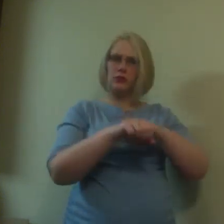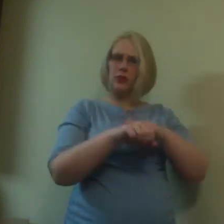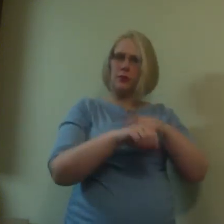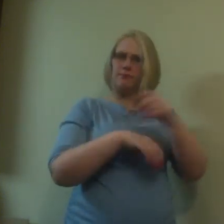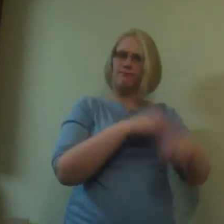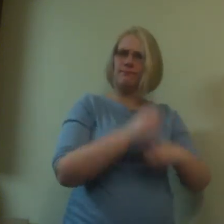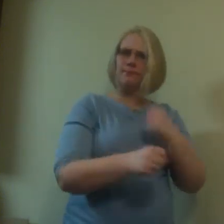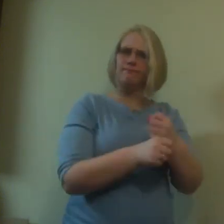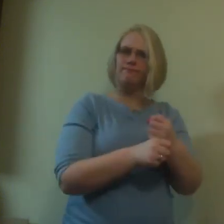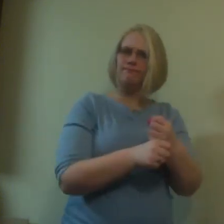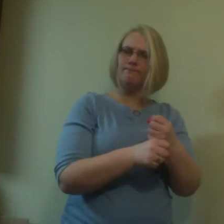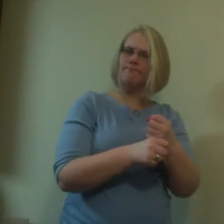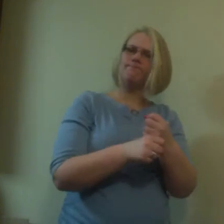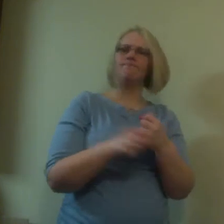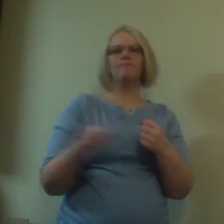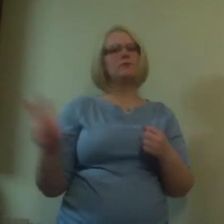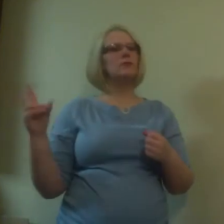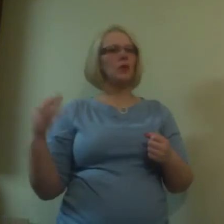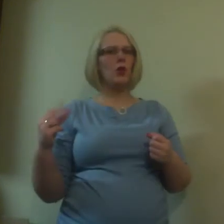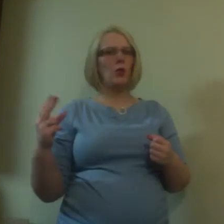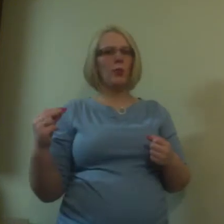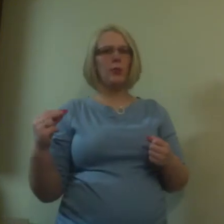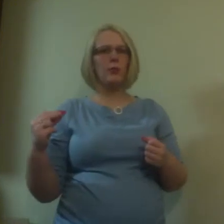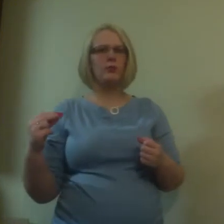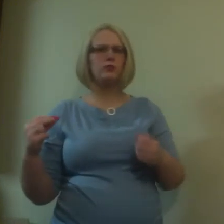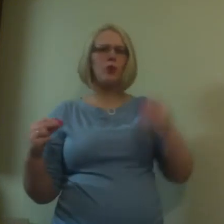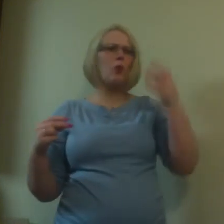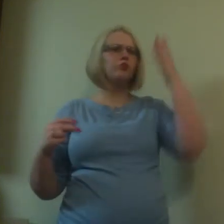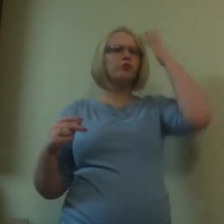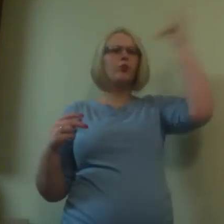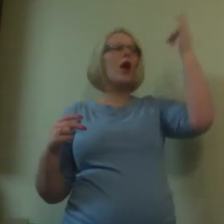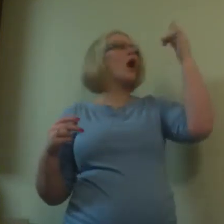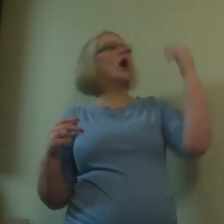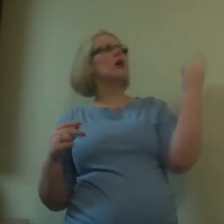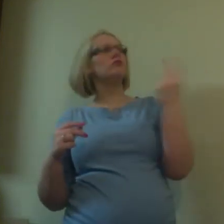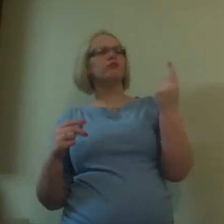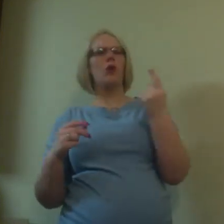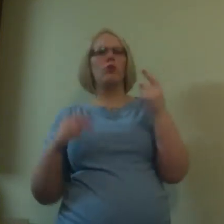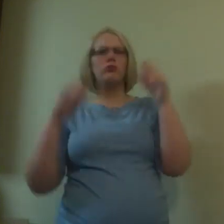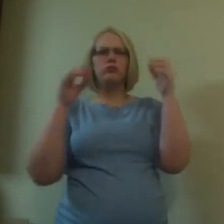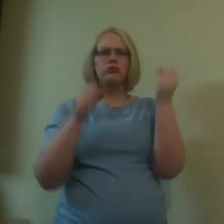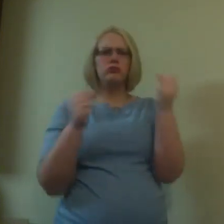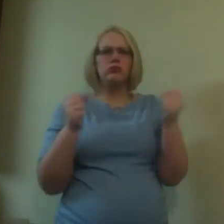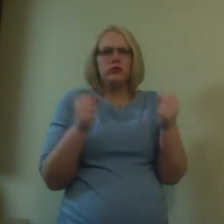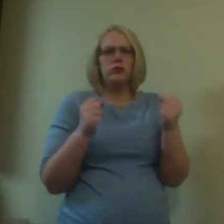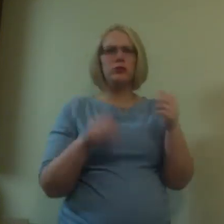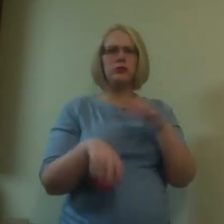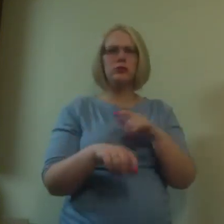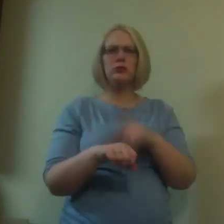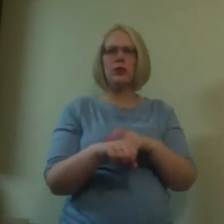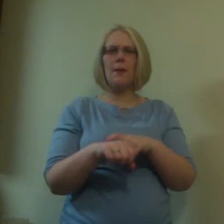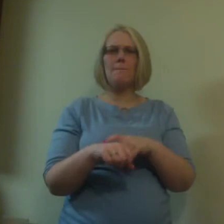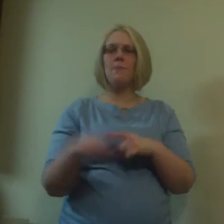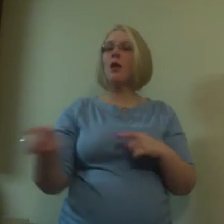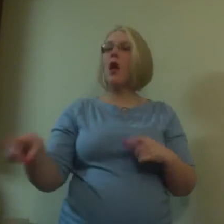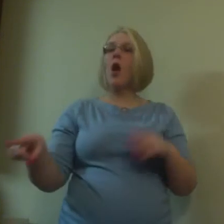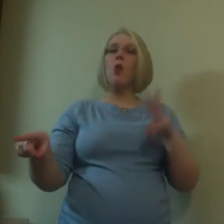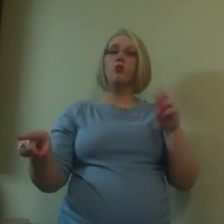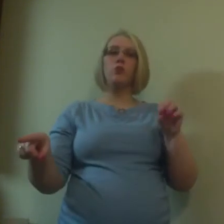Wesley? That's when it's cold enough for when the rain comes down and freezes. What's rain